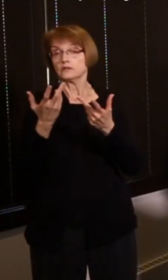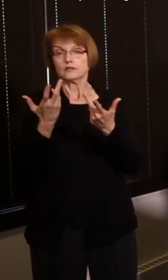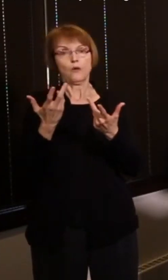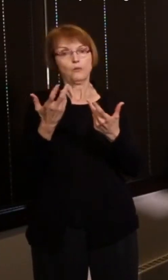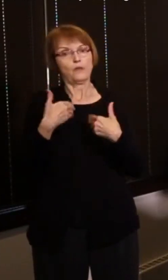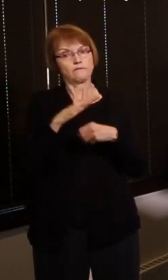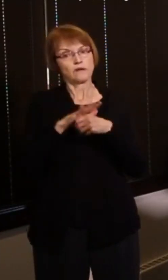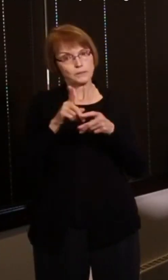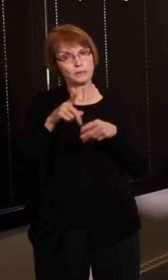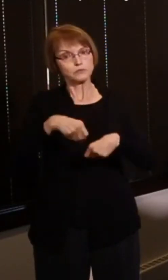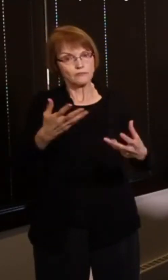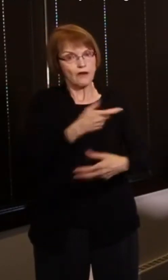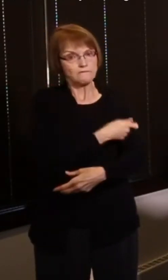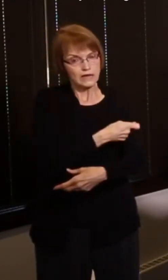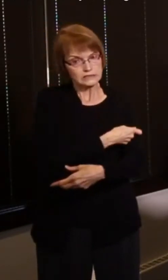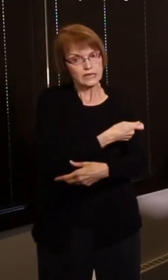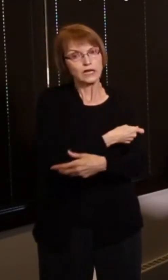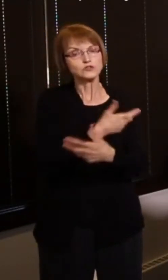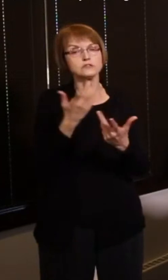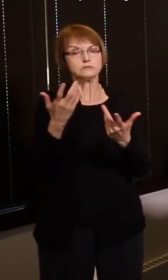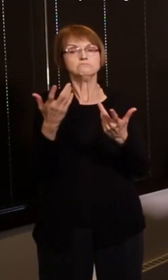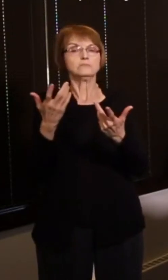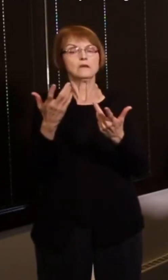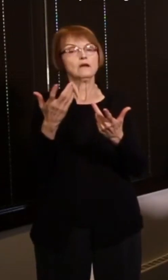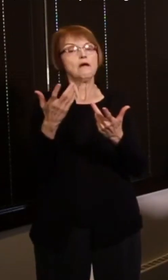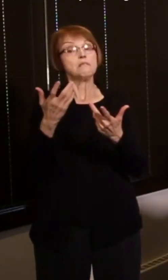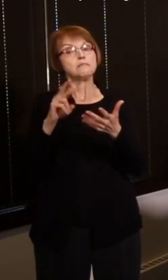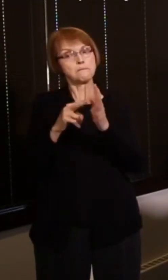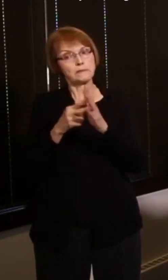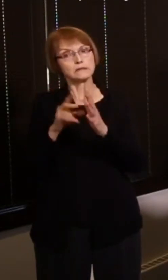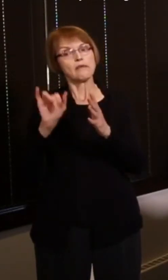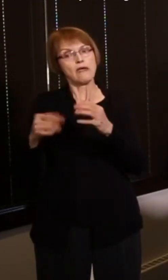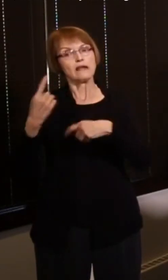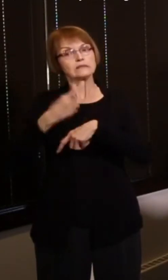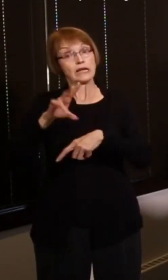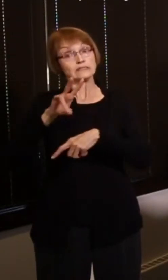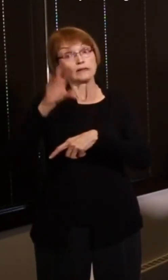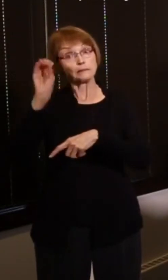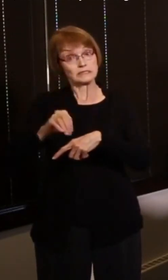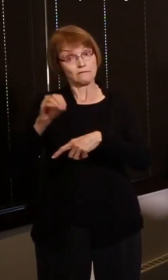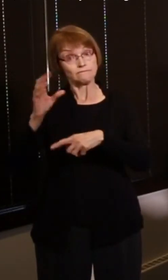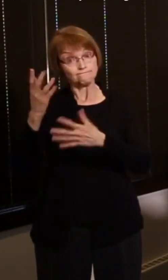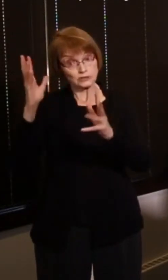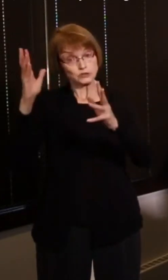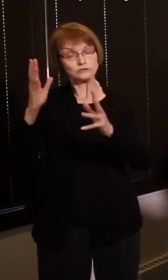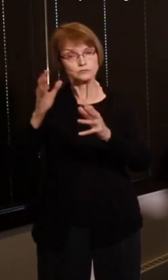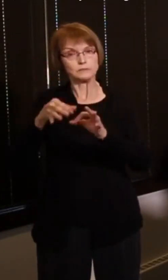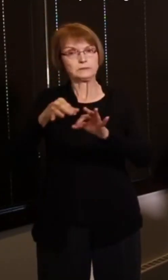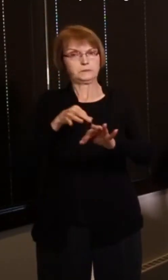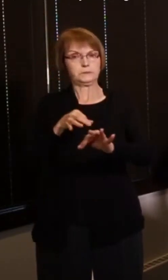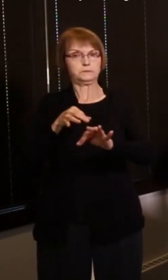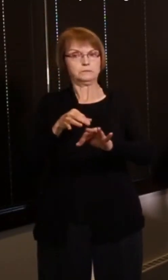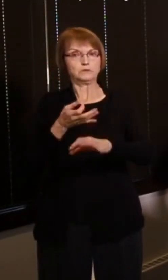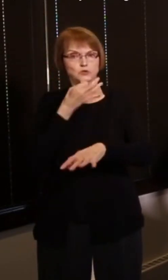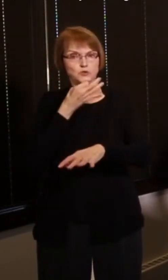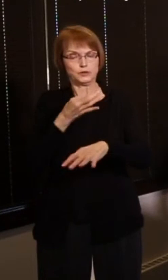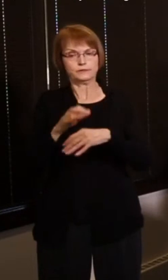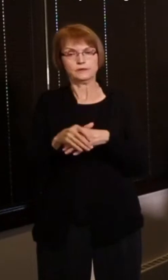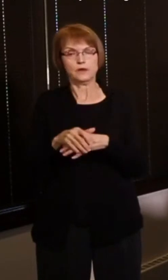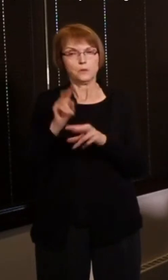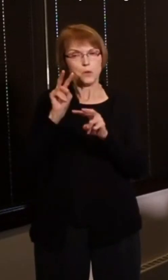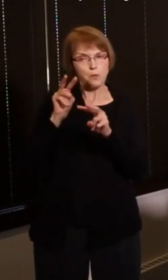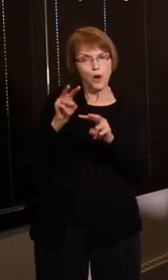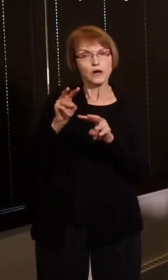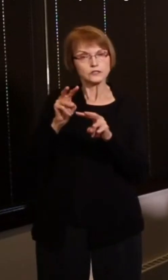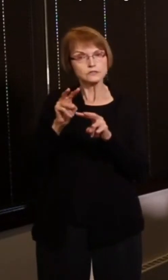course, it's going to push that date further to the left. So we had reached that percentage sooner. But we'll keep an eye on that and keep following